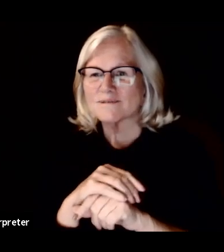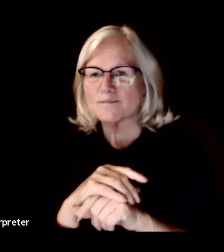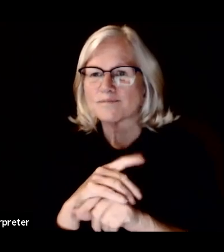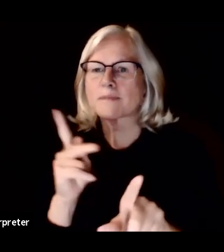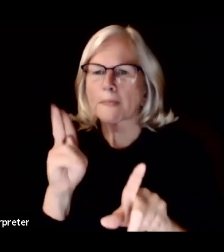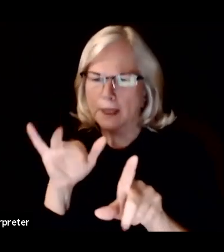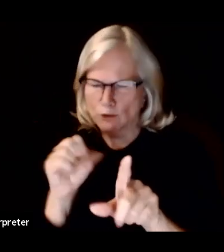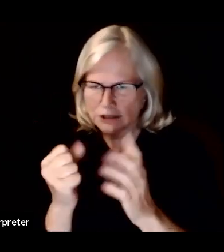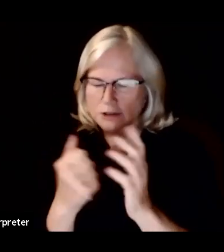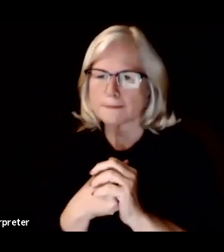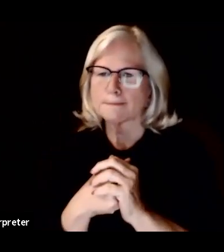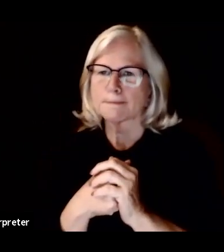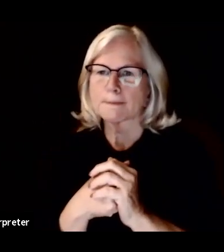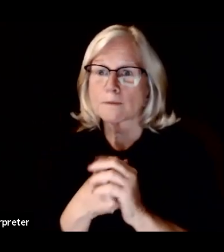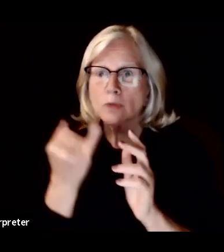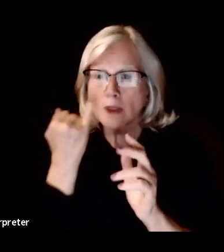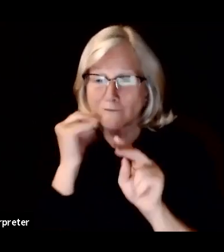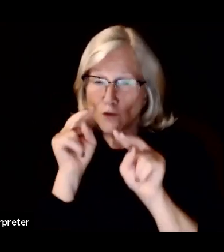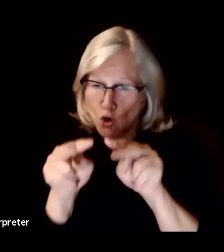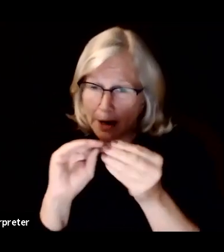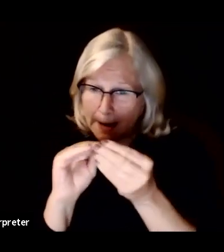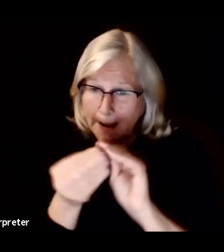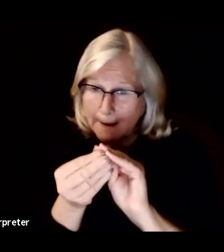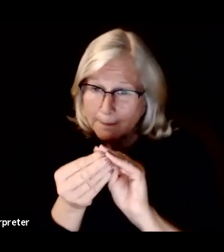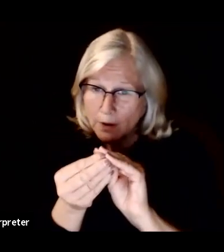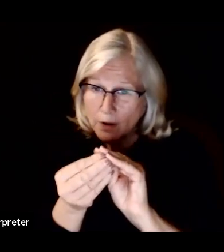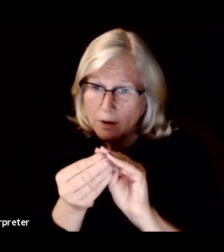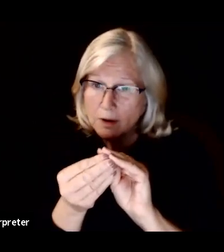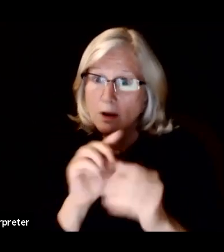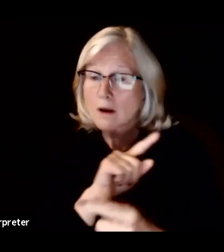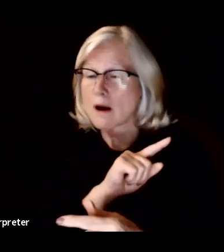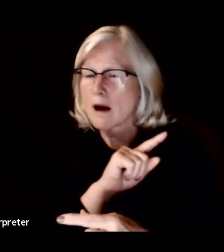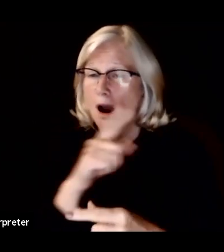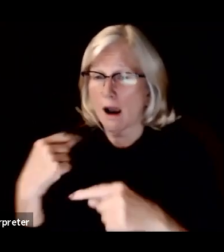31st, we had 23,167